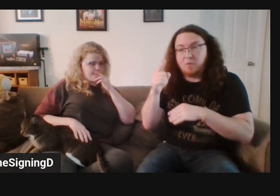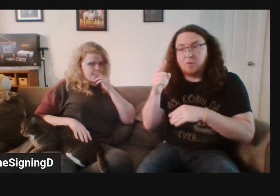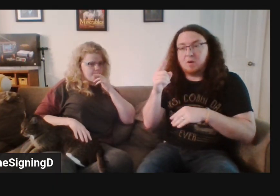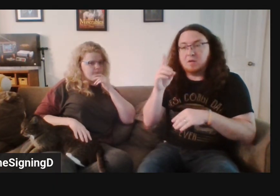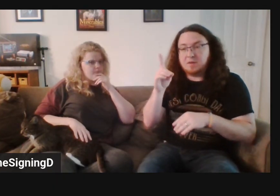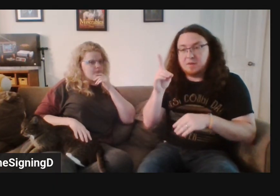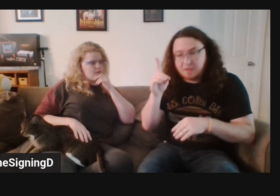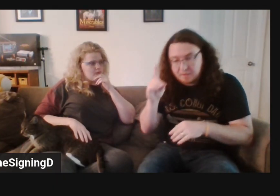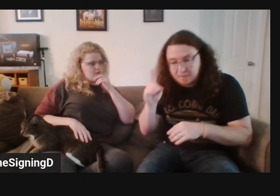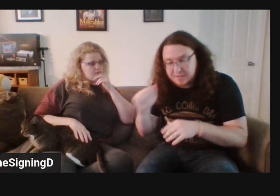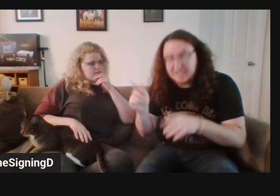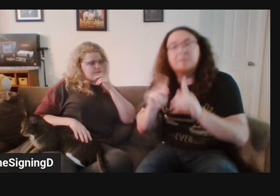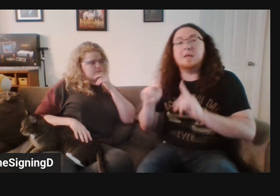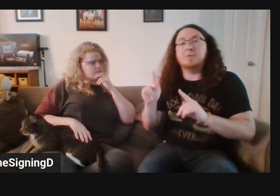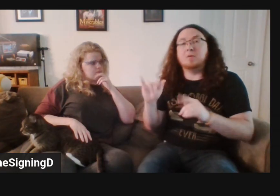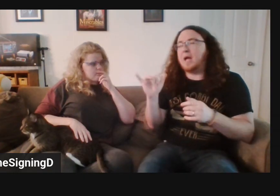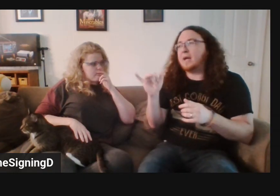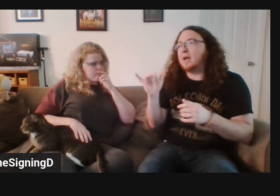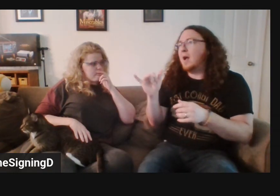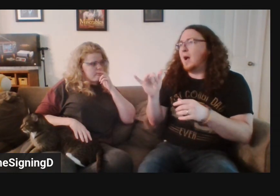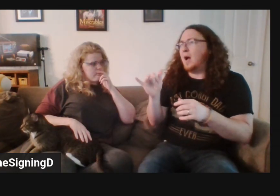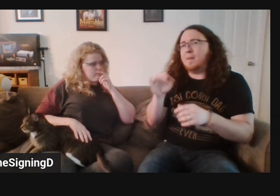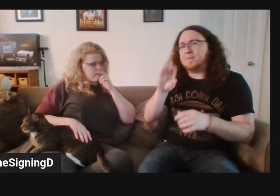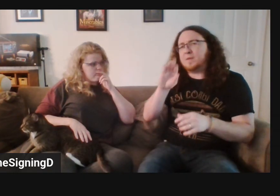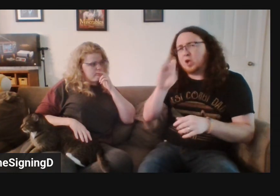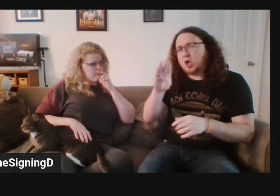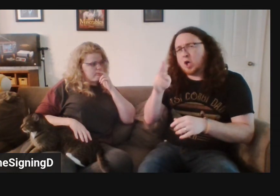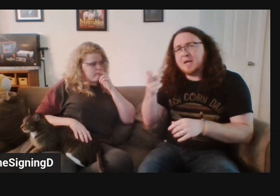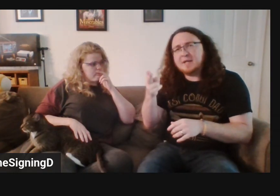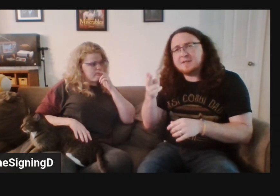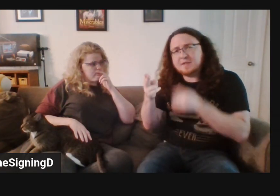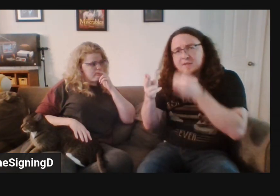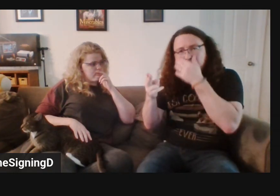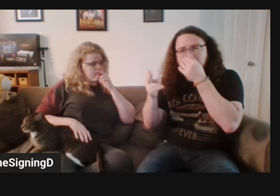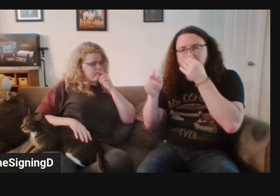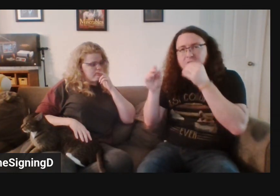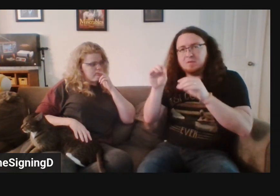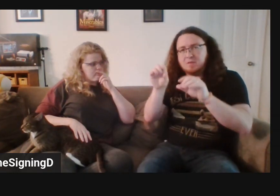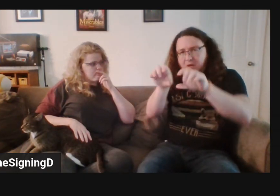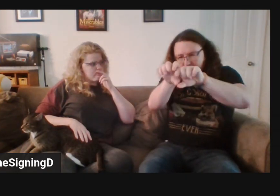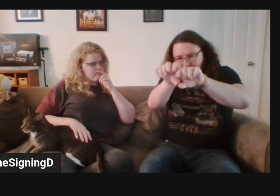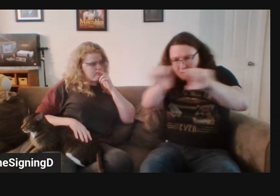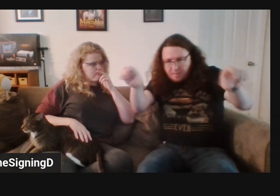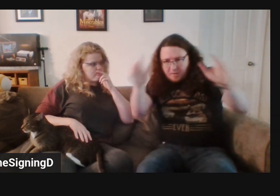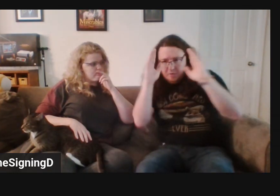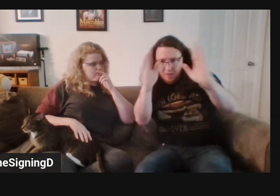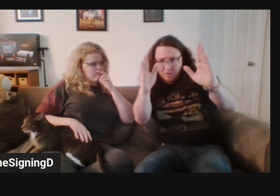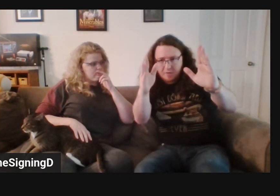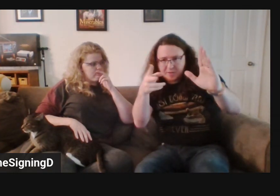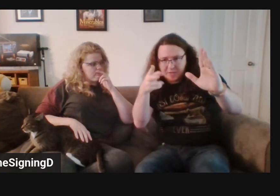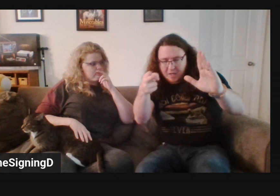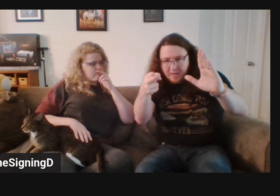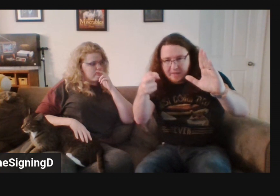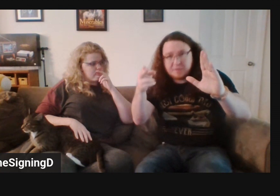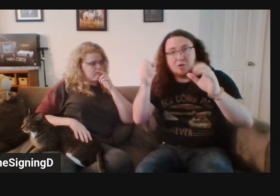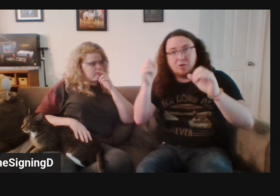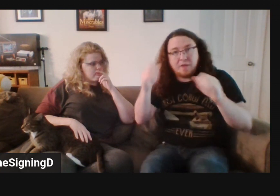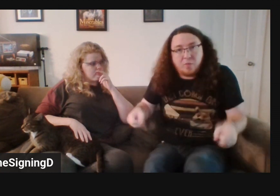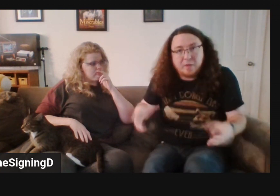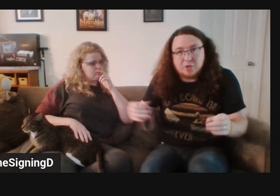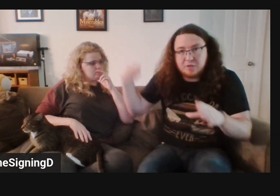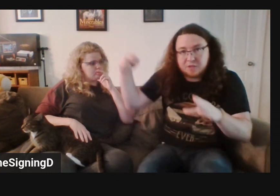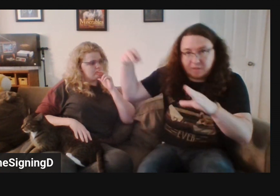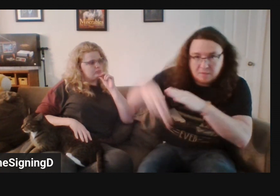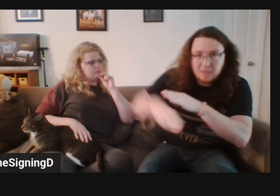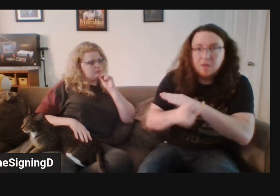accessible for the disabled people, like curb cuts. So those on a curb on a road, there's a cutaway so